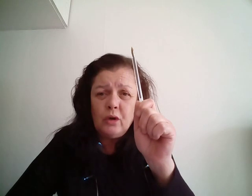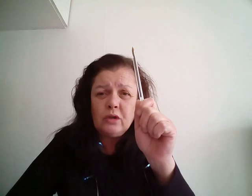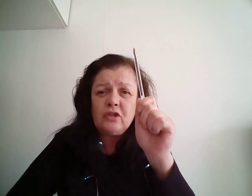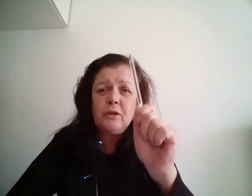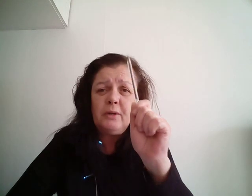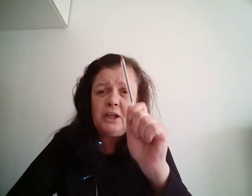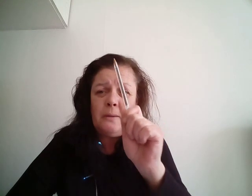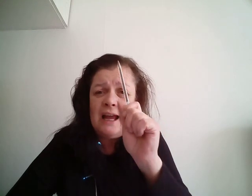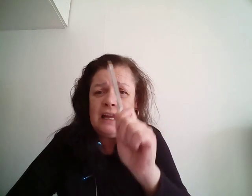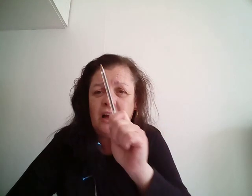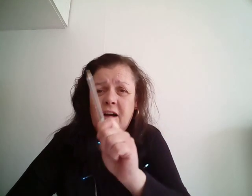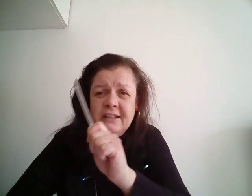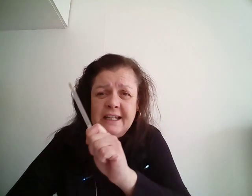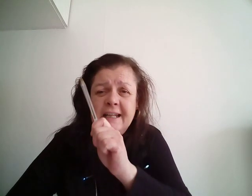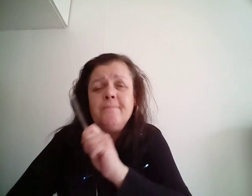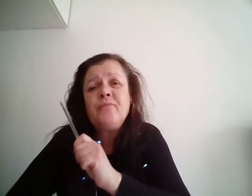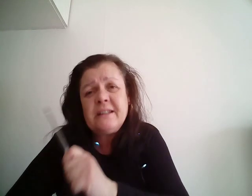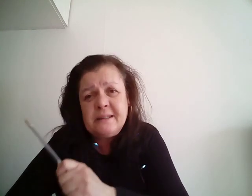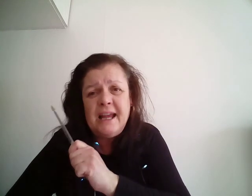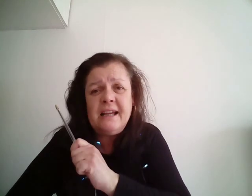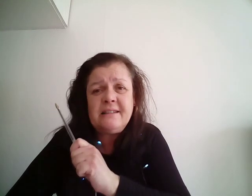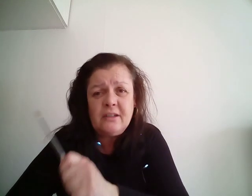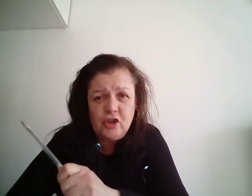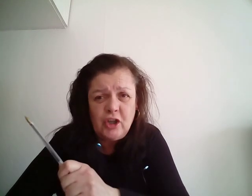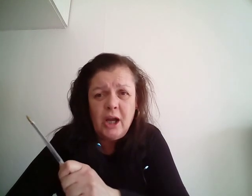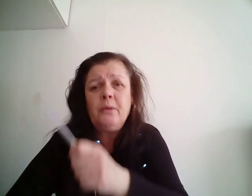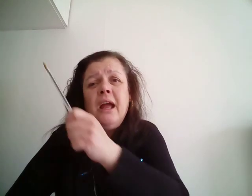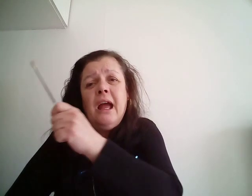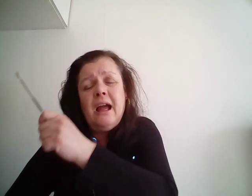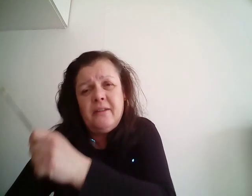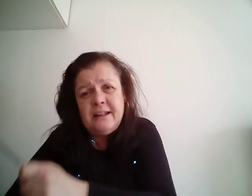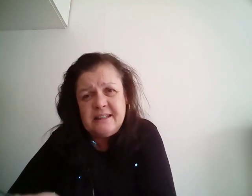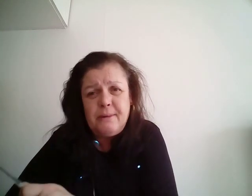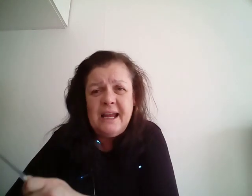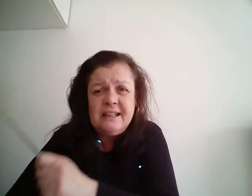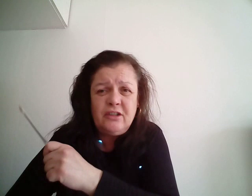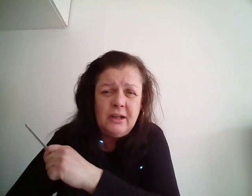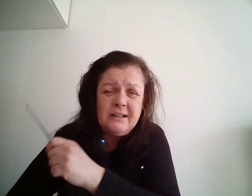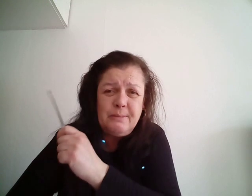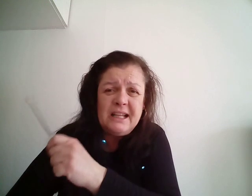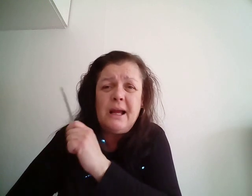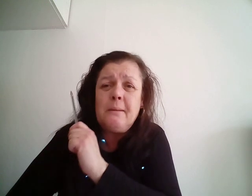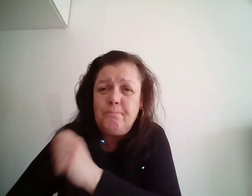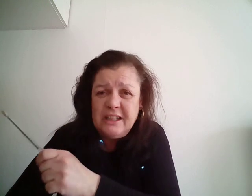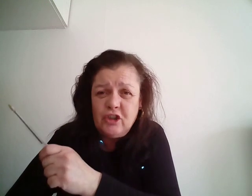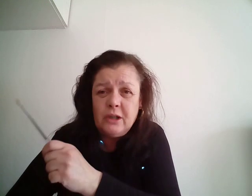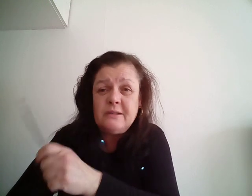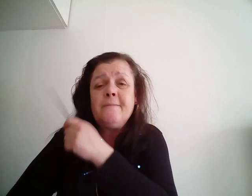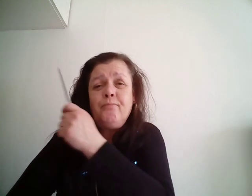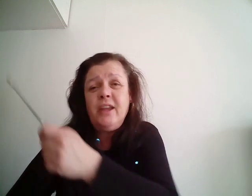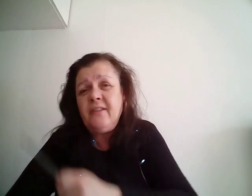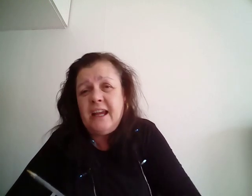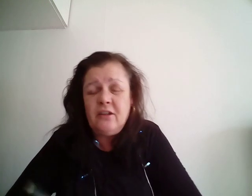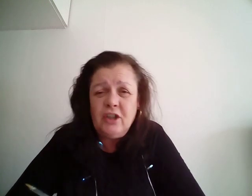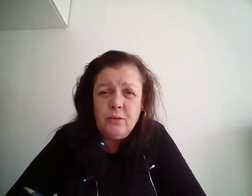Ward, W-A-R-D, space show, and then space, you know, space bar, BitChute. And then you would